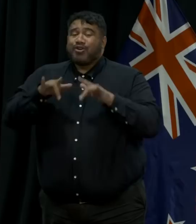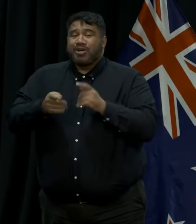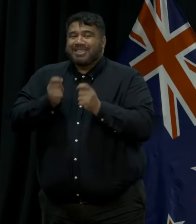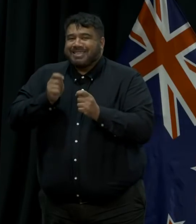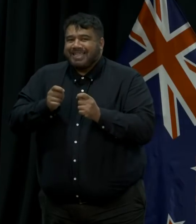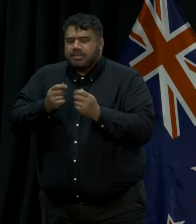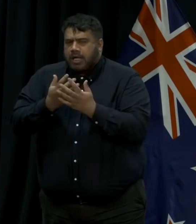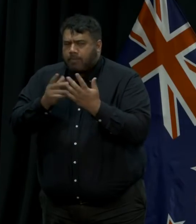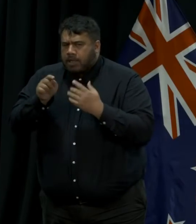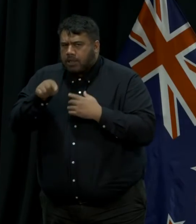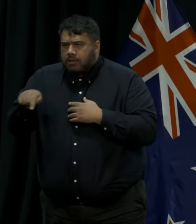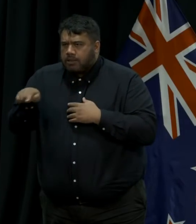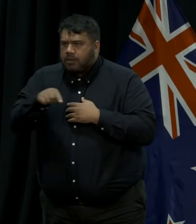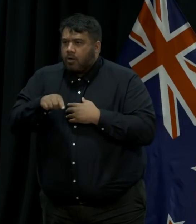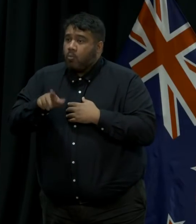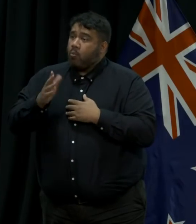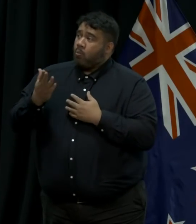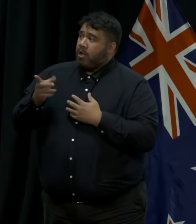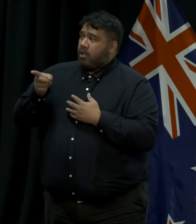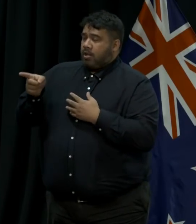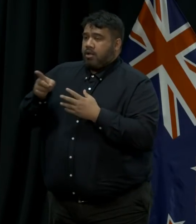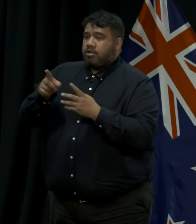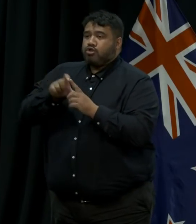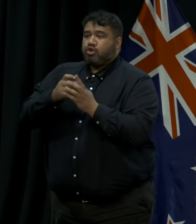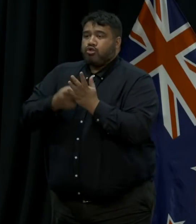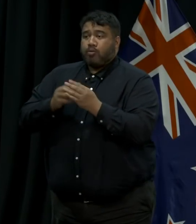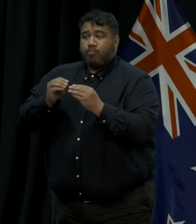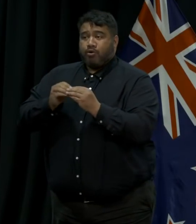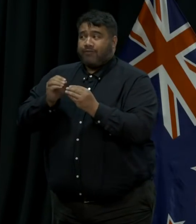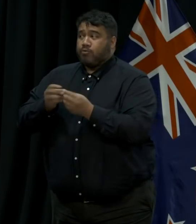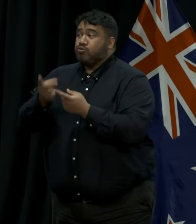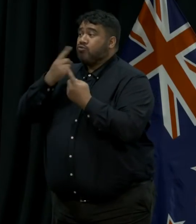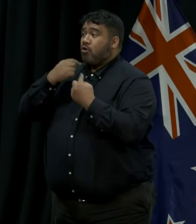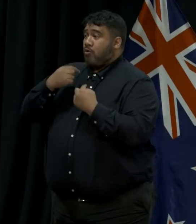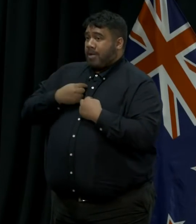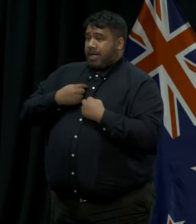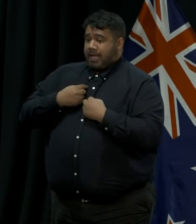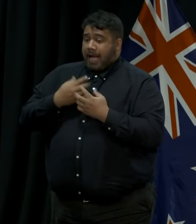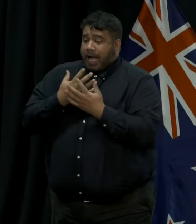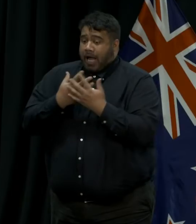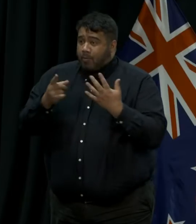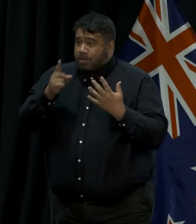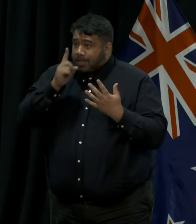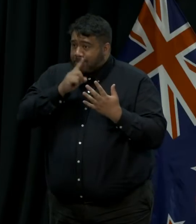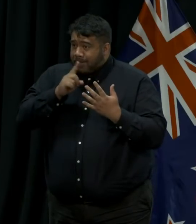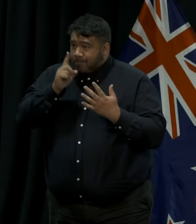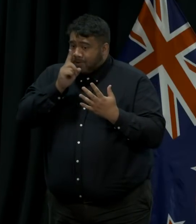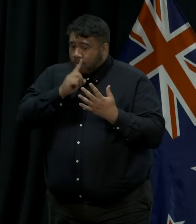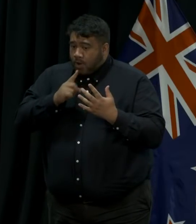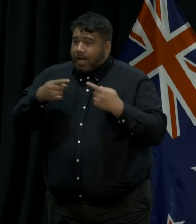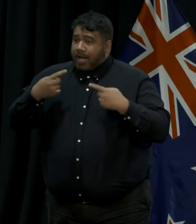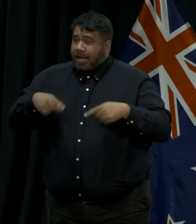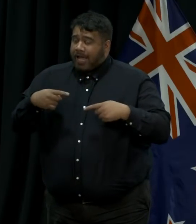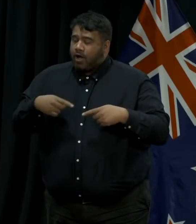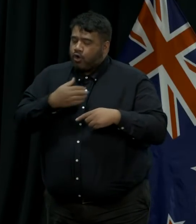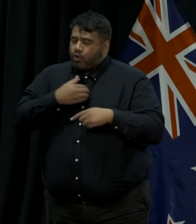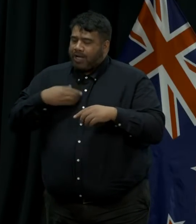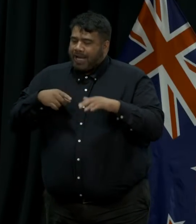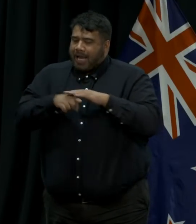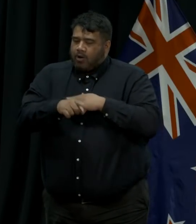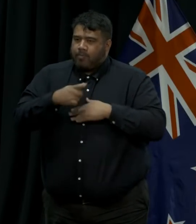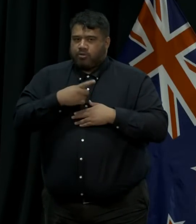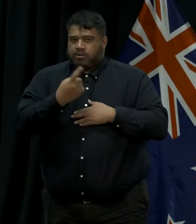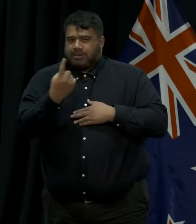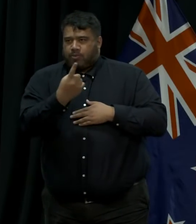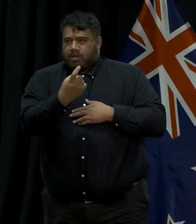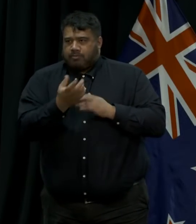General has shared with me is that those who have been granted that compassionate leave should have been tested. But the Ministry of